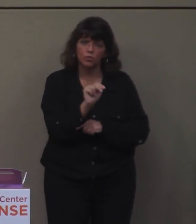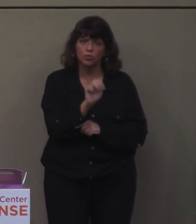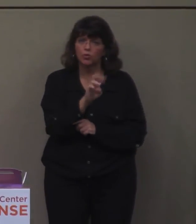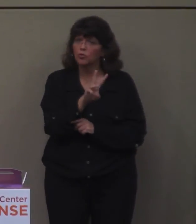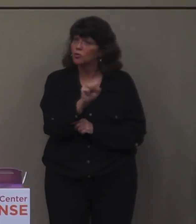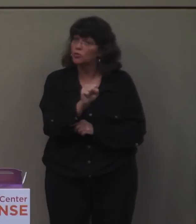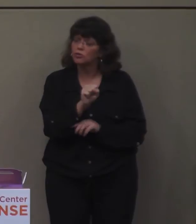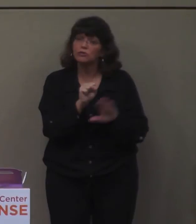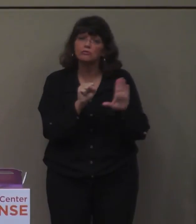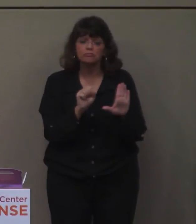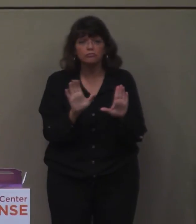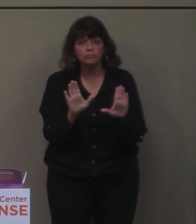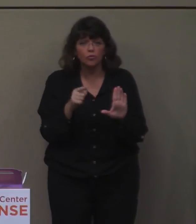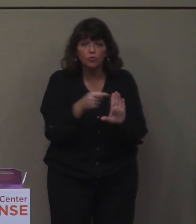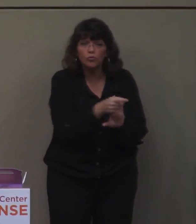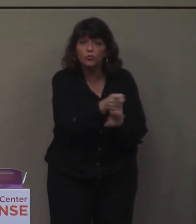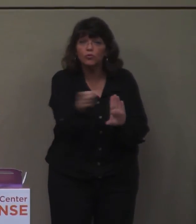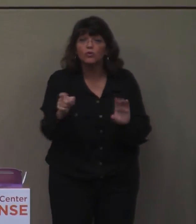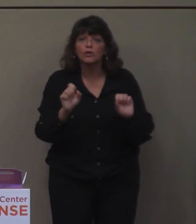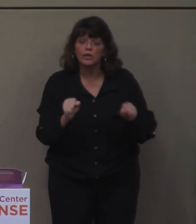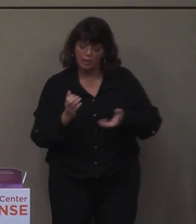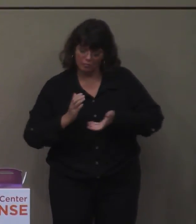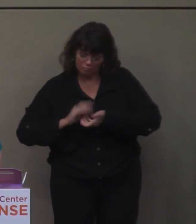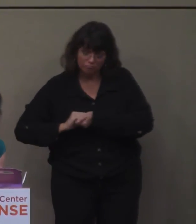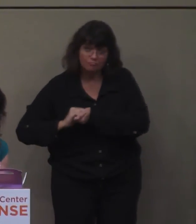bond as a family and choose to have some fun.